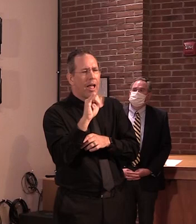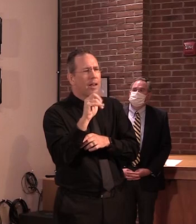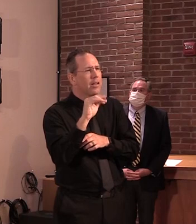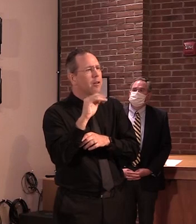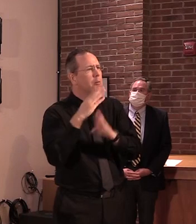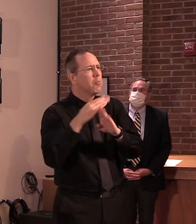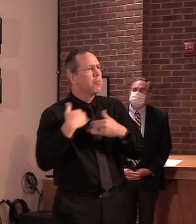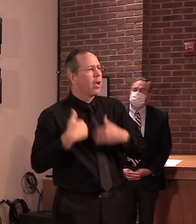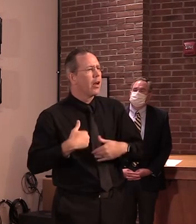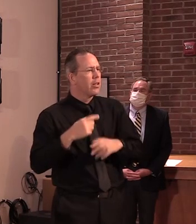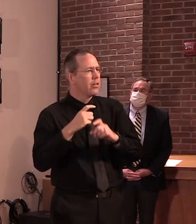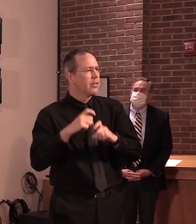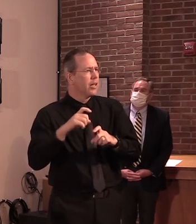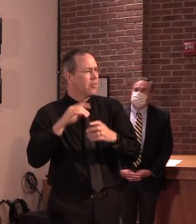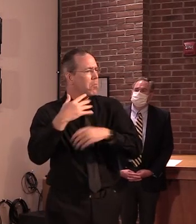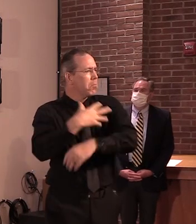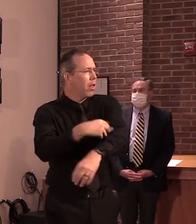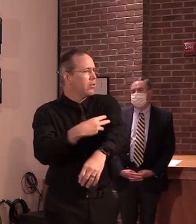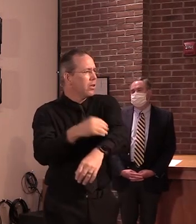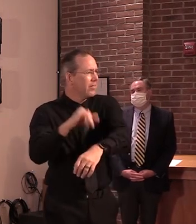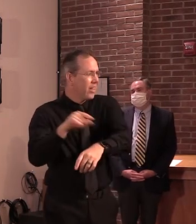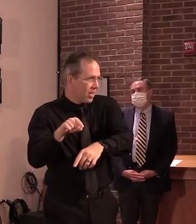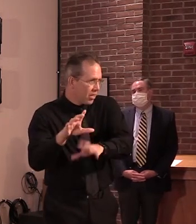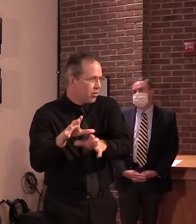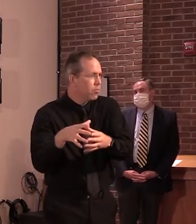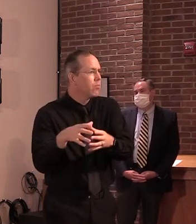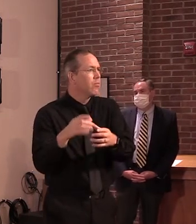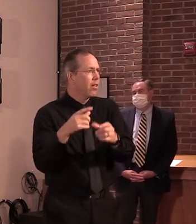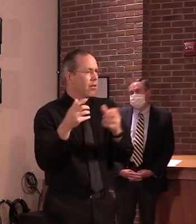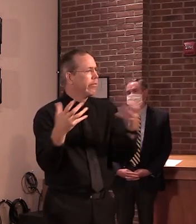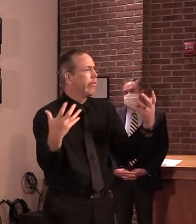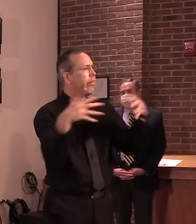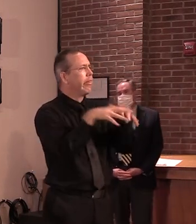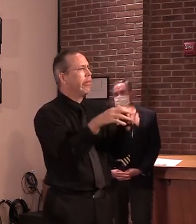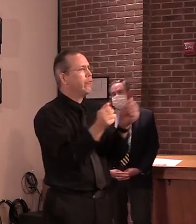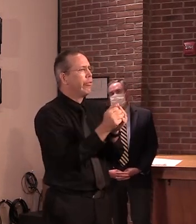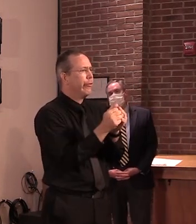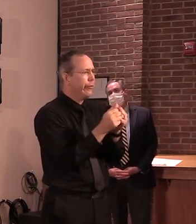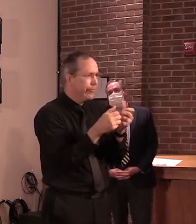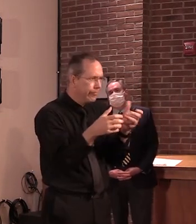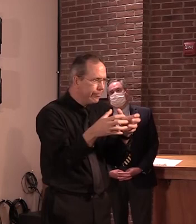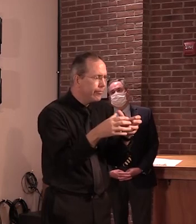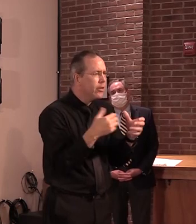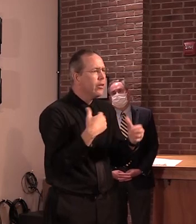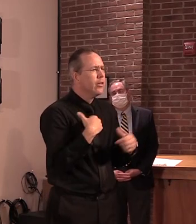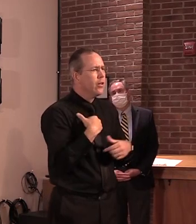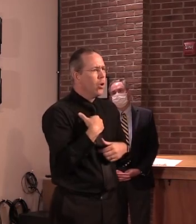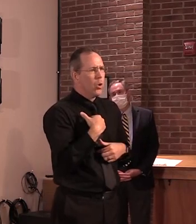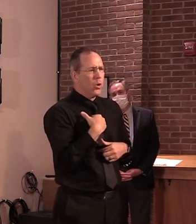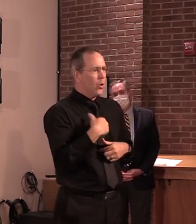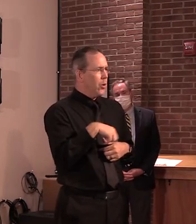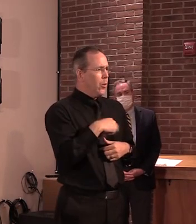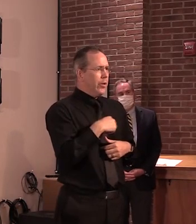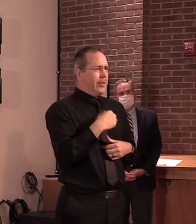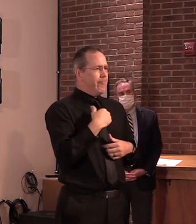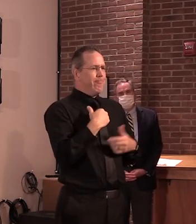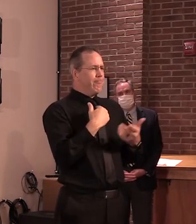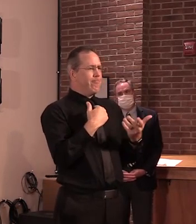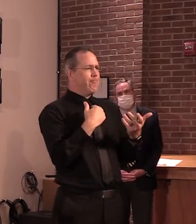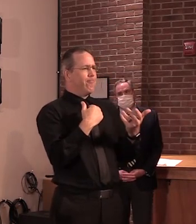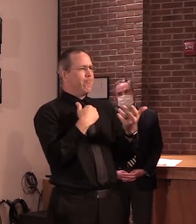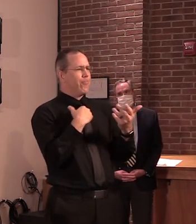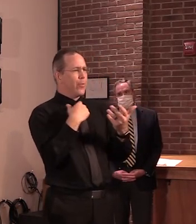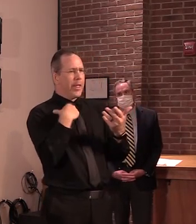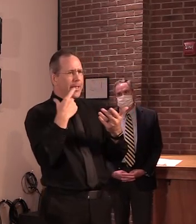blood. And we had a very tiny percentage of those lumped in with our other cases. Those have